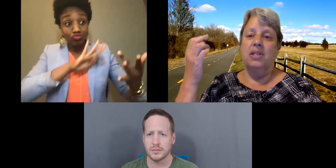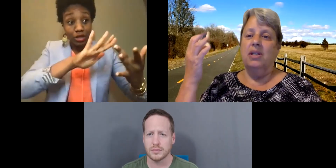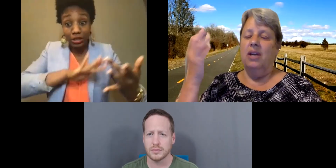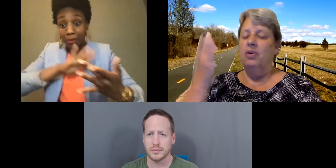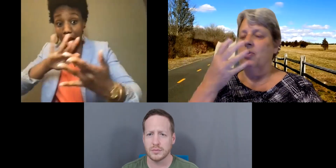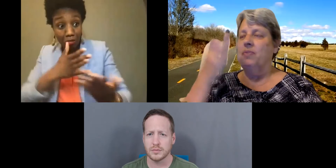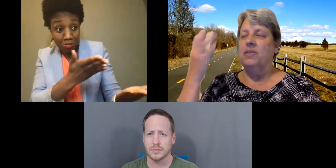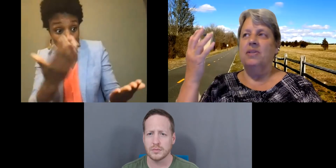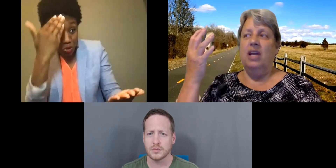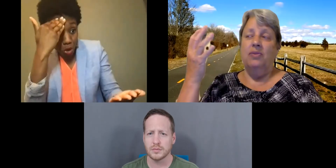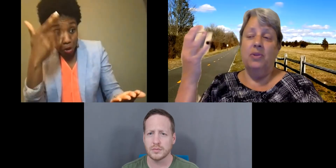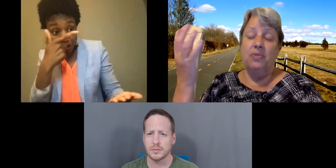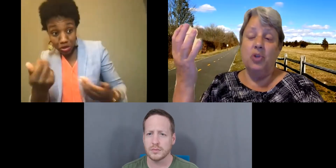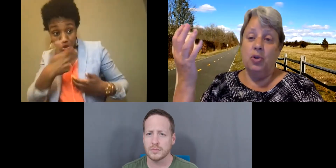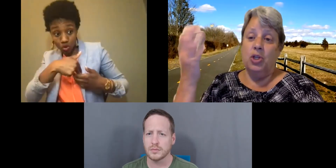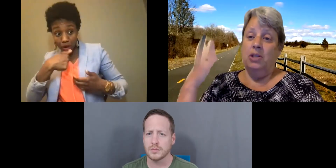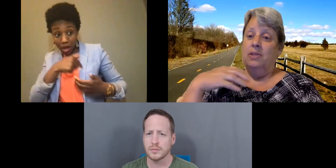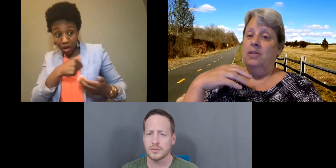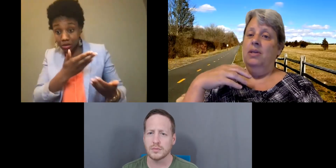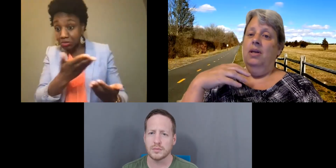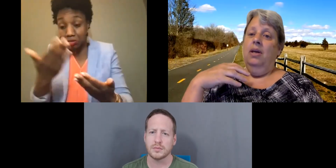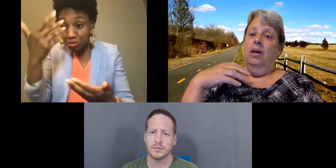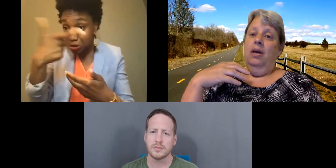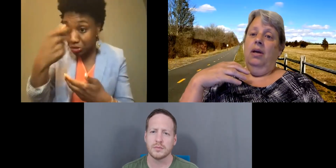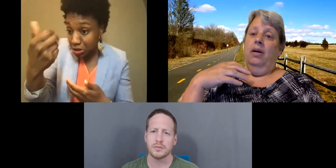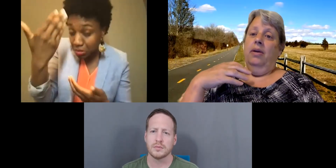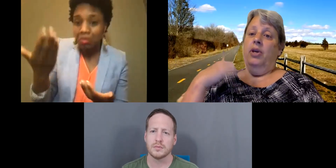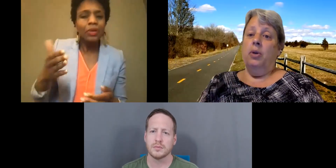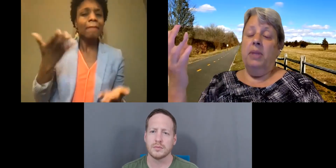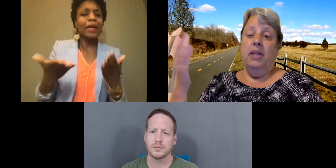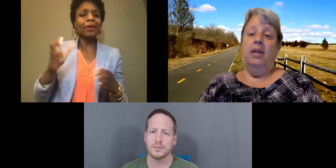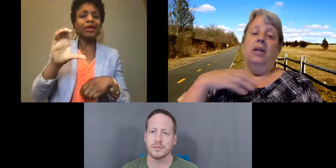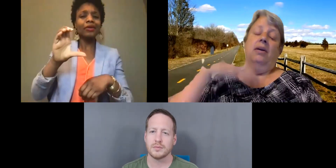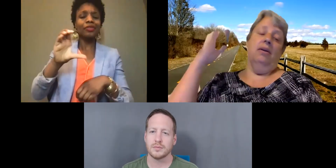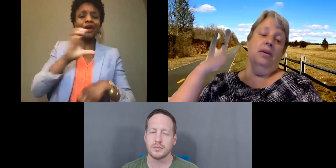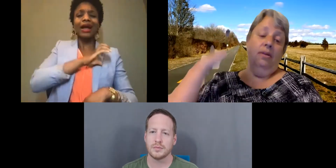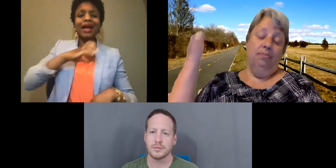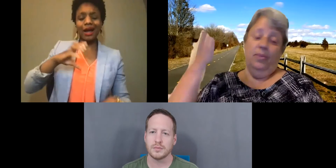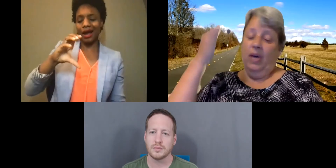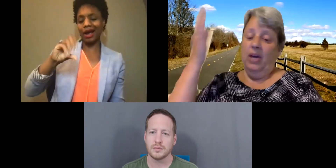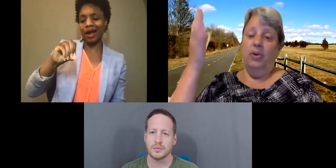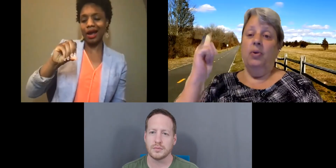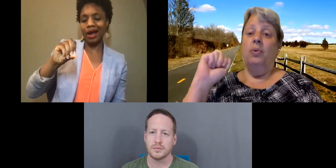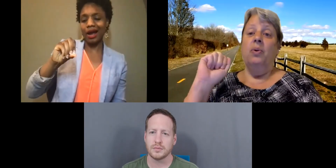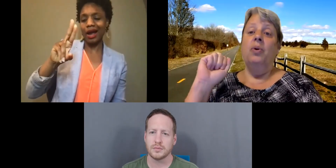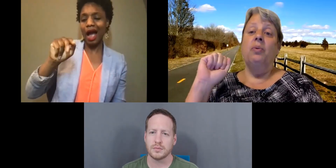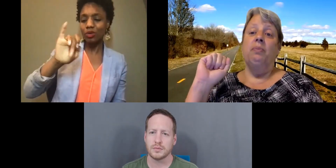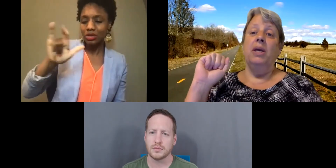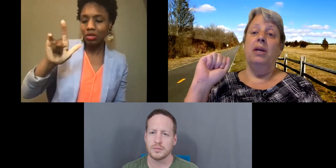don't know if it's the Council of Churches, the Urban League. I don't know who it would be,